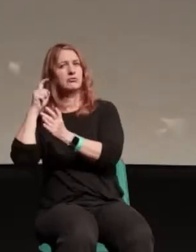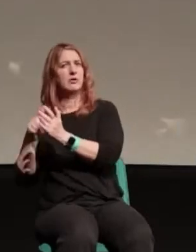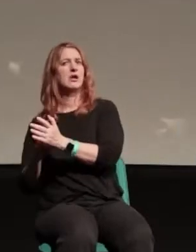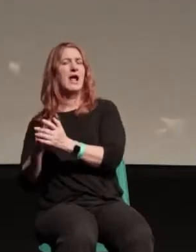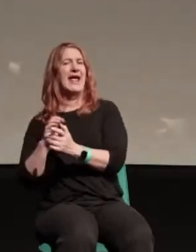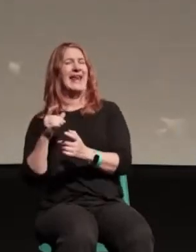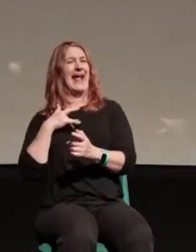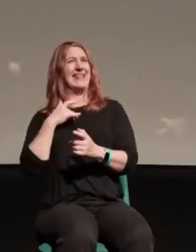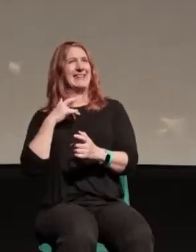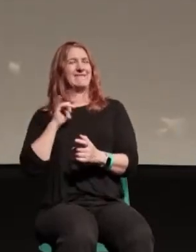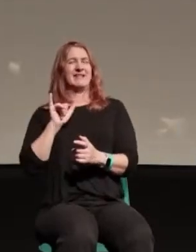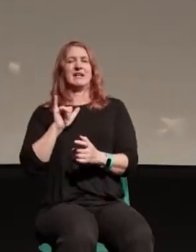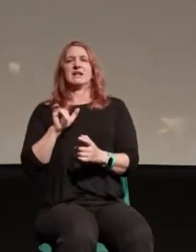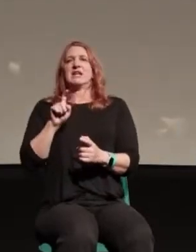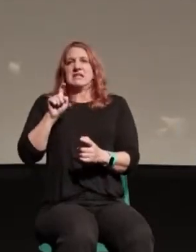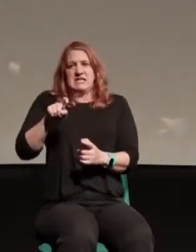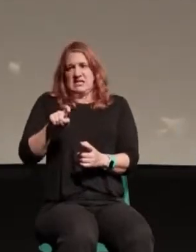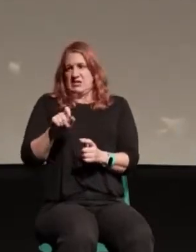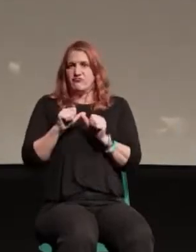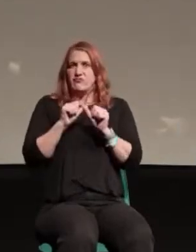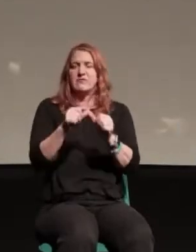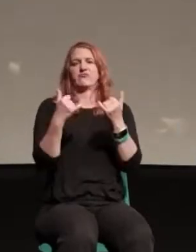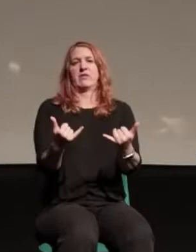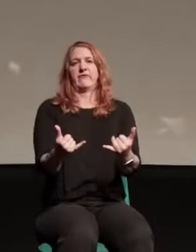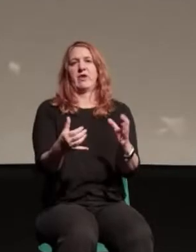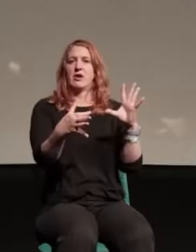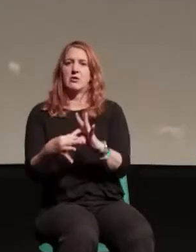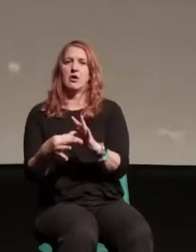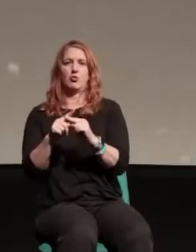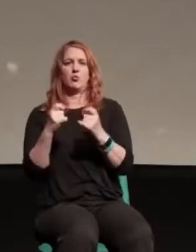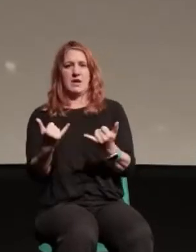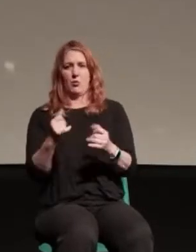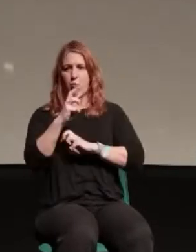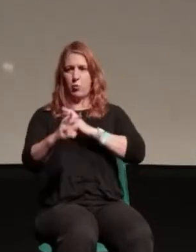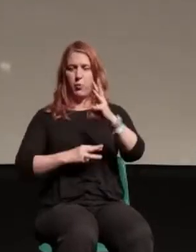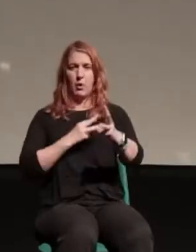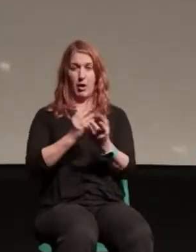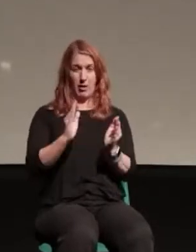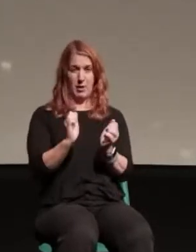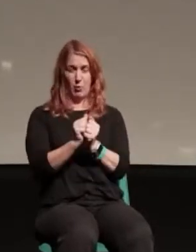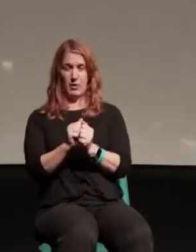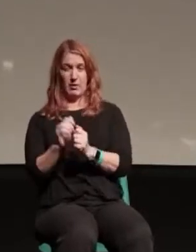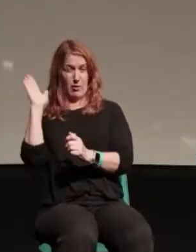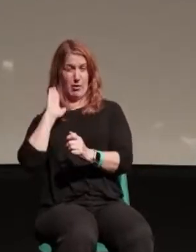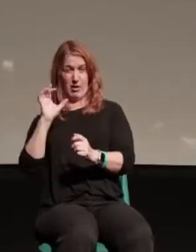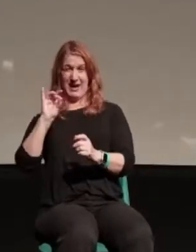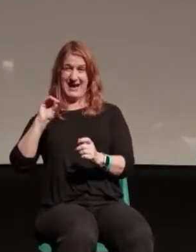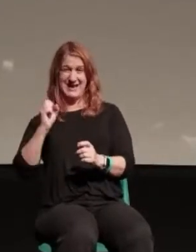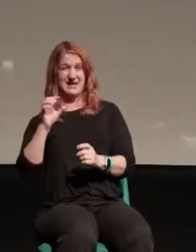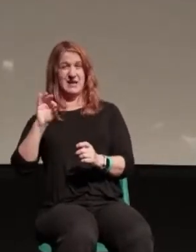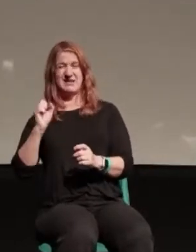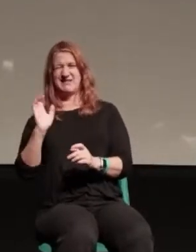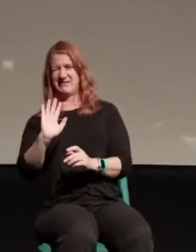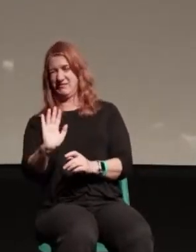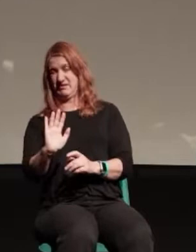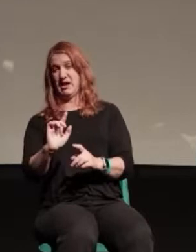stay relevant within that media landscape, and in comparing it to the 80s and 90s, we also have to take